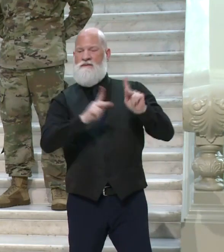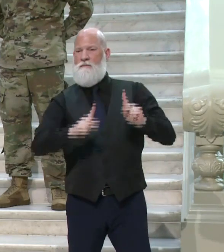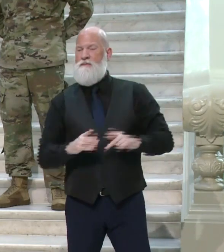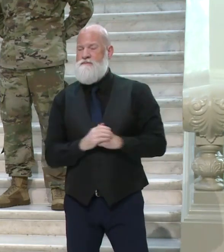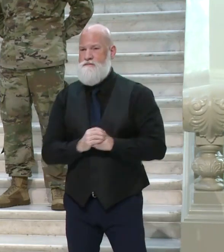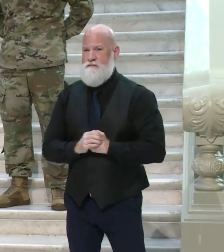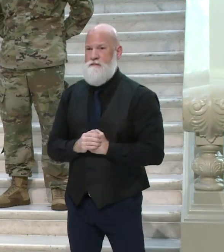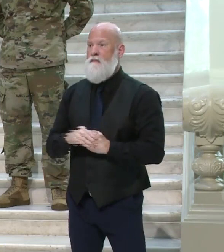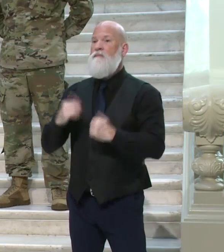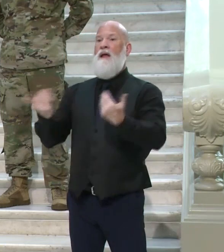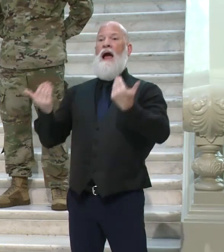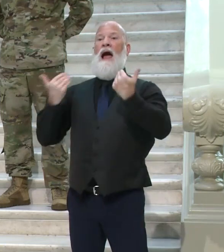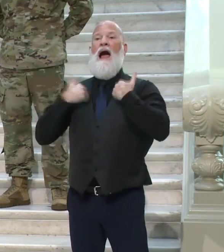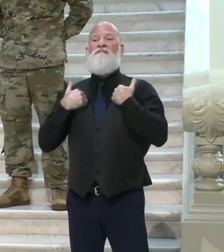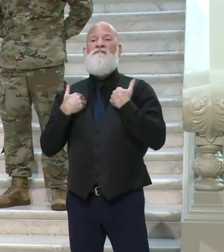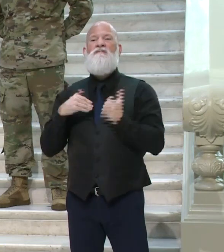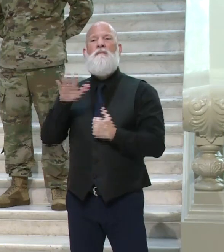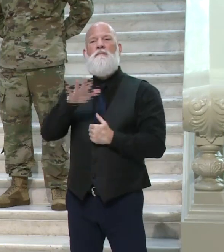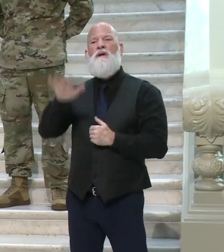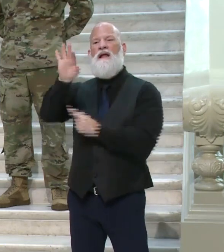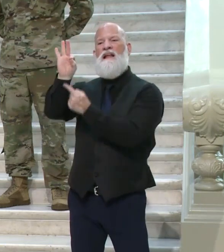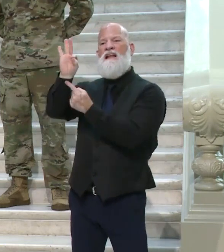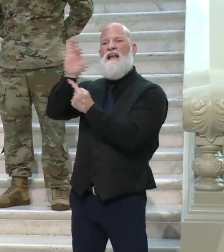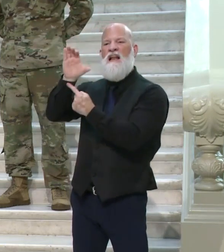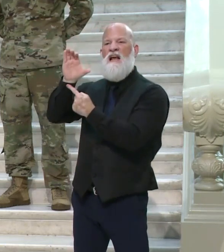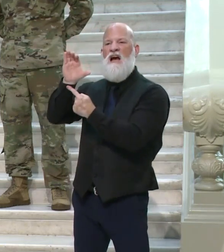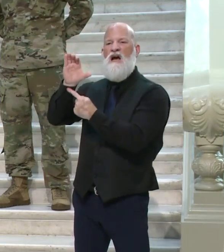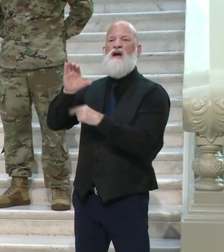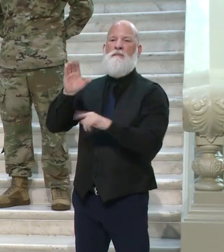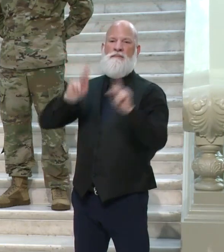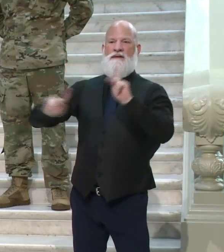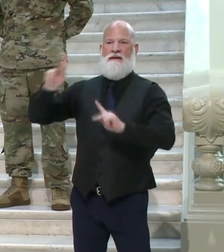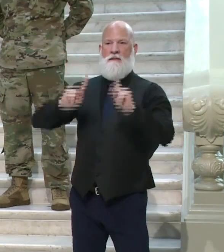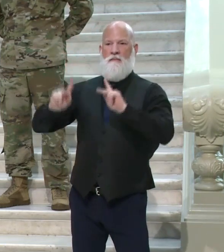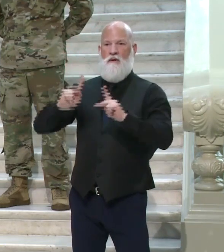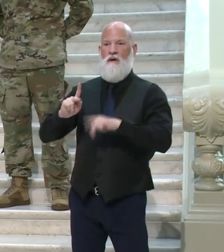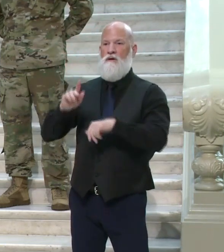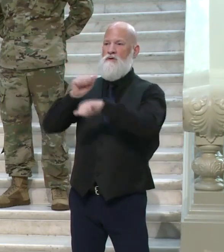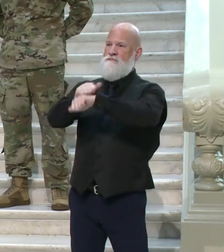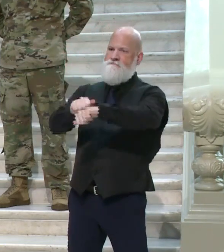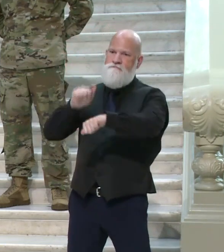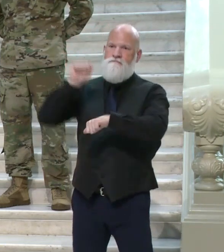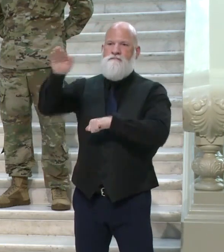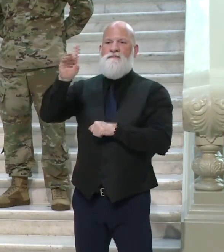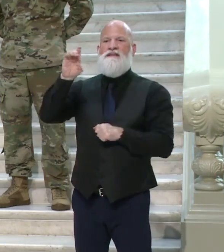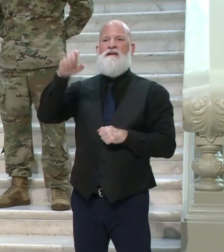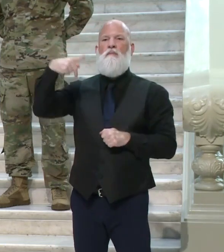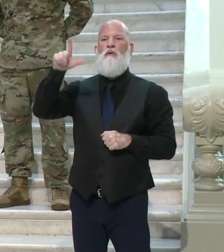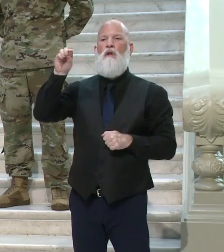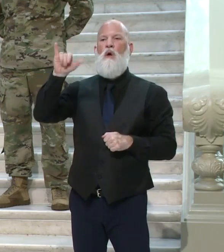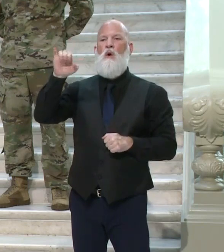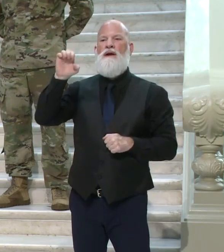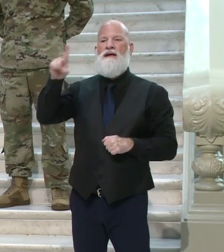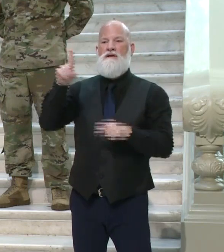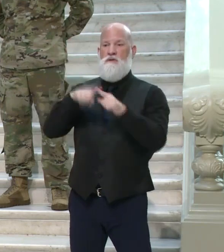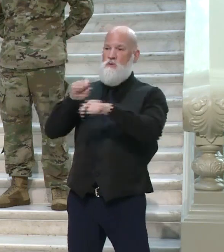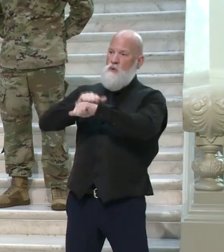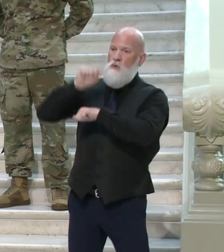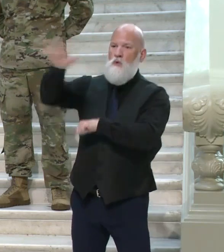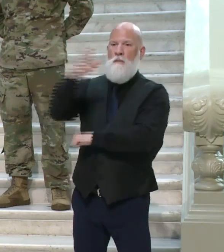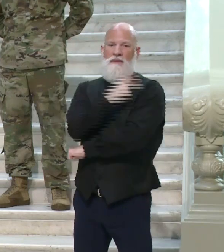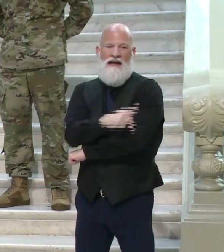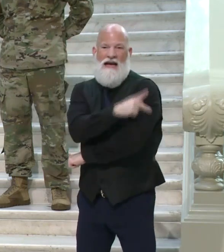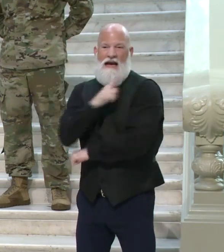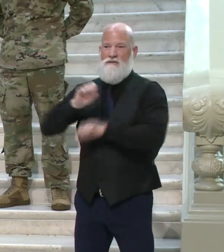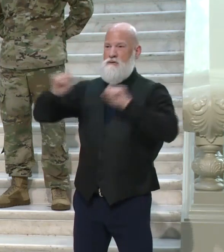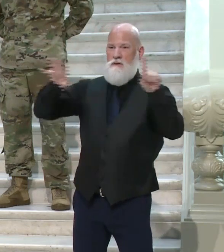personnel and 7 hospital entry support teams, which are deployed to conduct patient arrival screening at healthcare